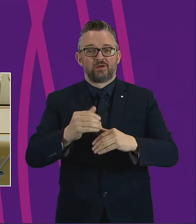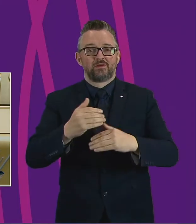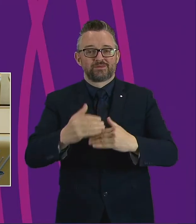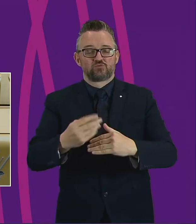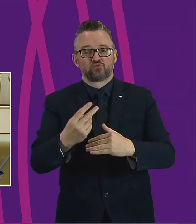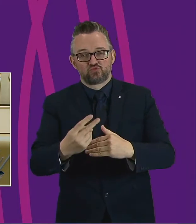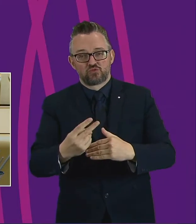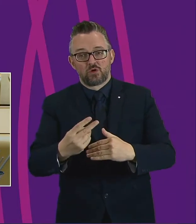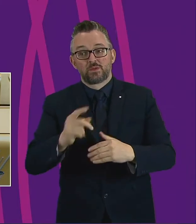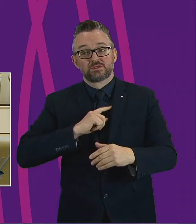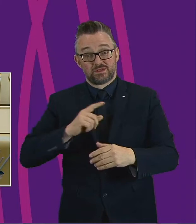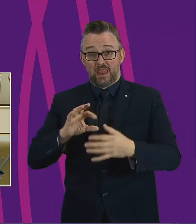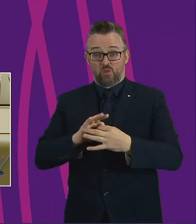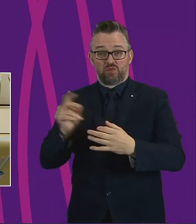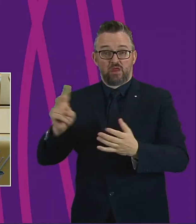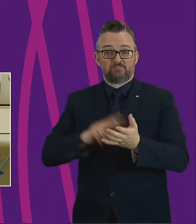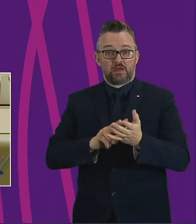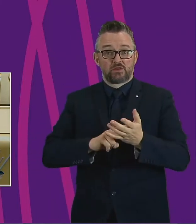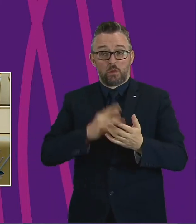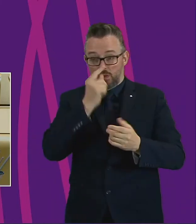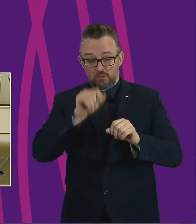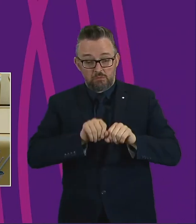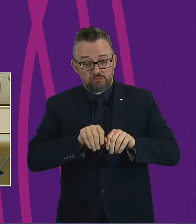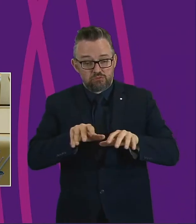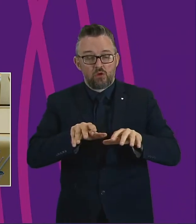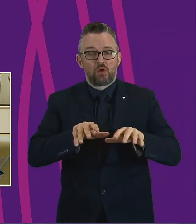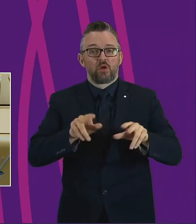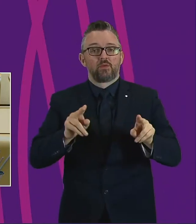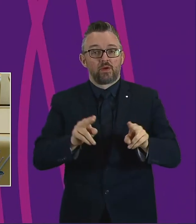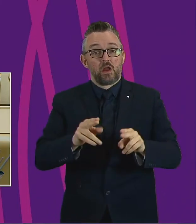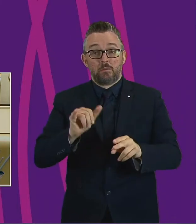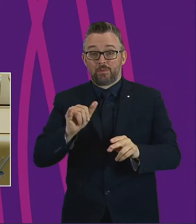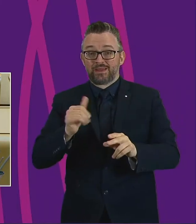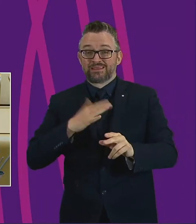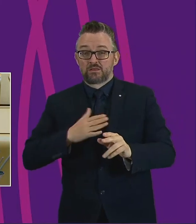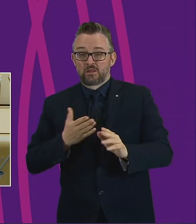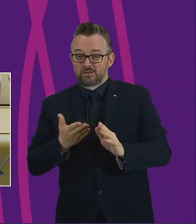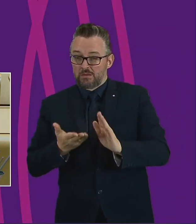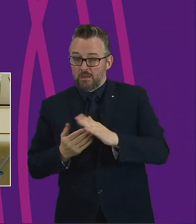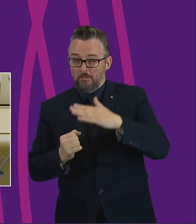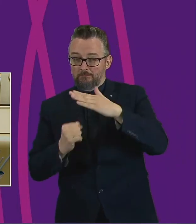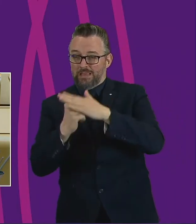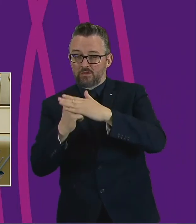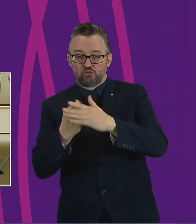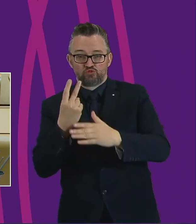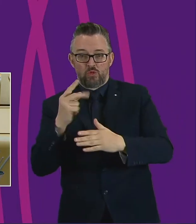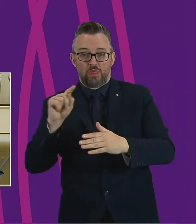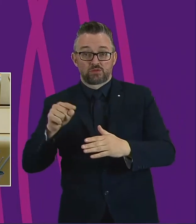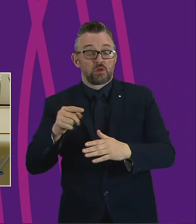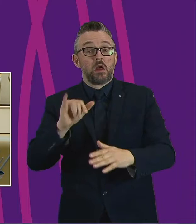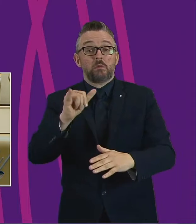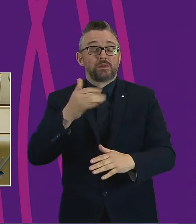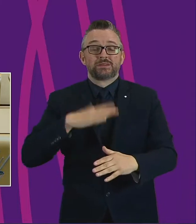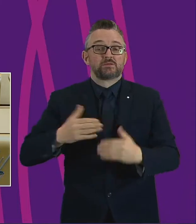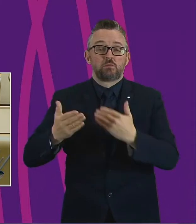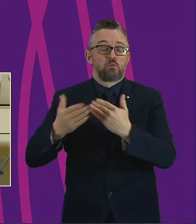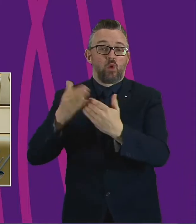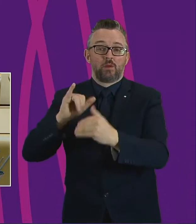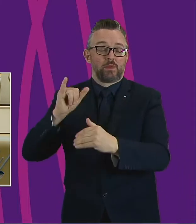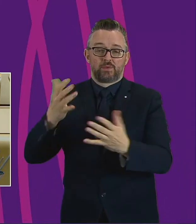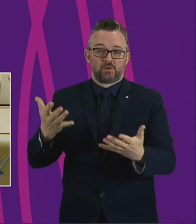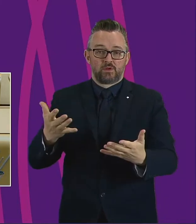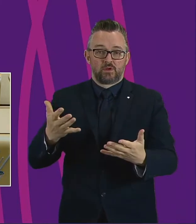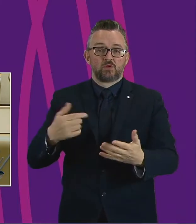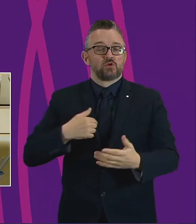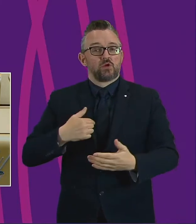virus performs and its incidence, then we could need up to 2,000 contact tracers. We could need more. And so we